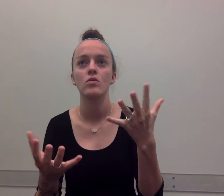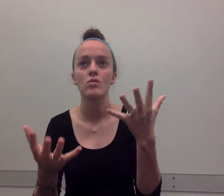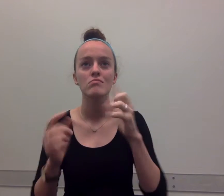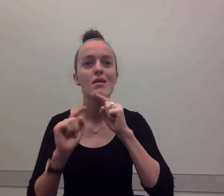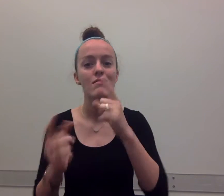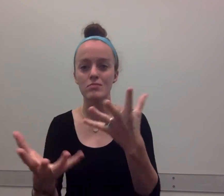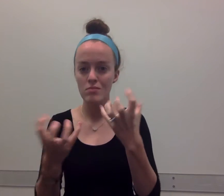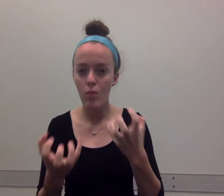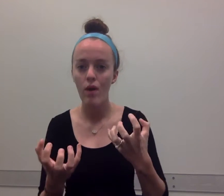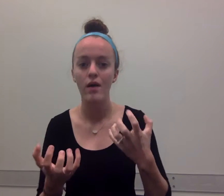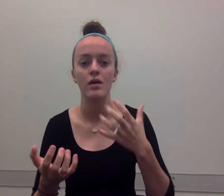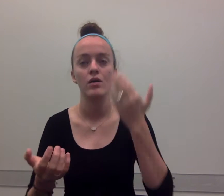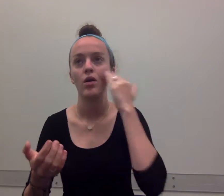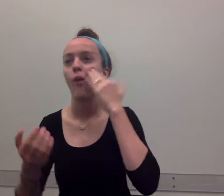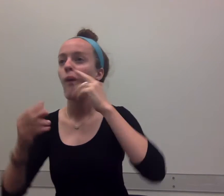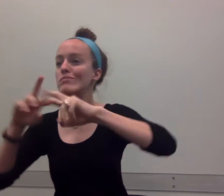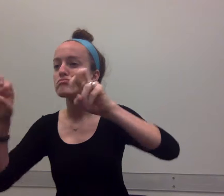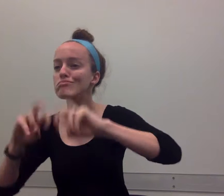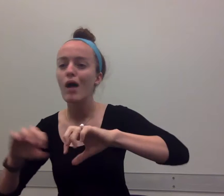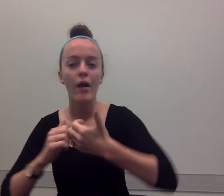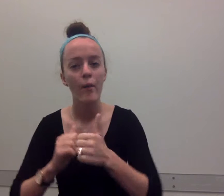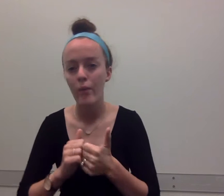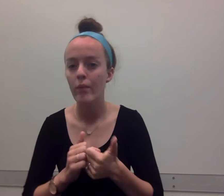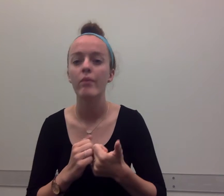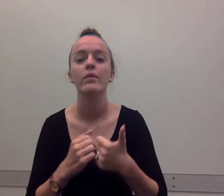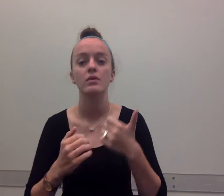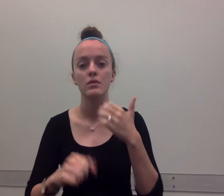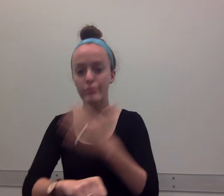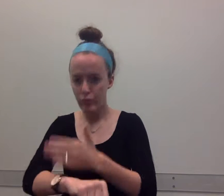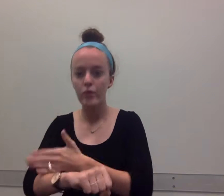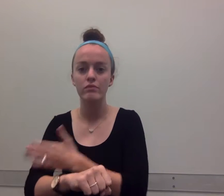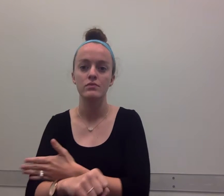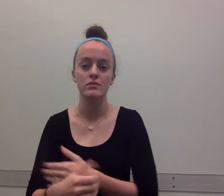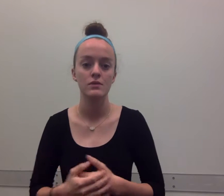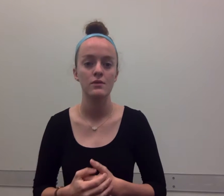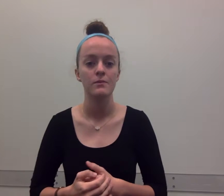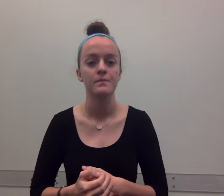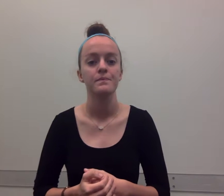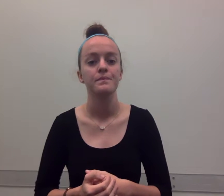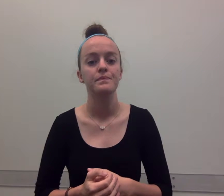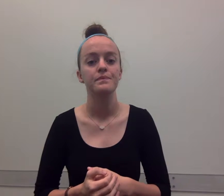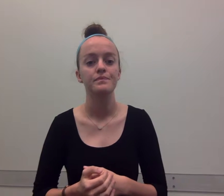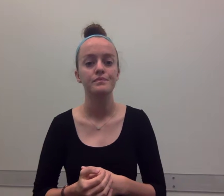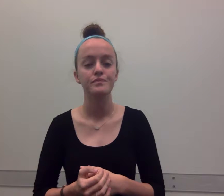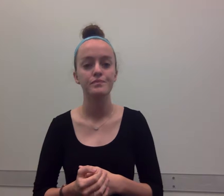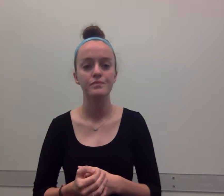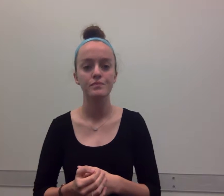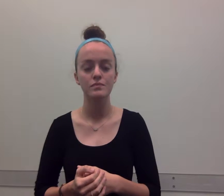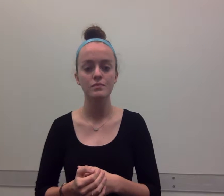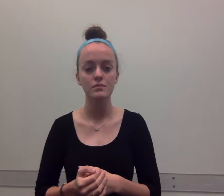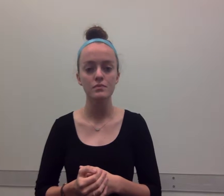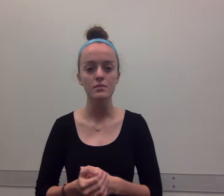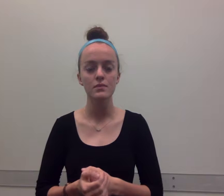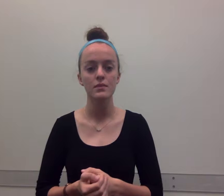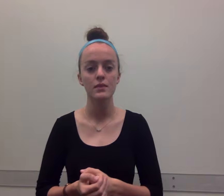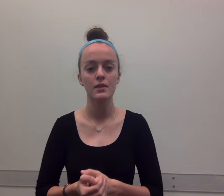supposed to analyze different issues. So it's a lot easier after you finish that first semester. However, once